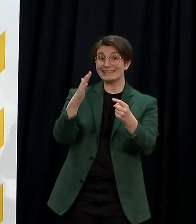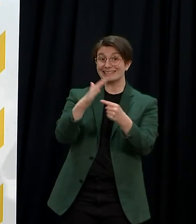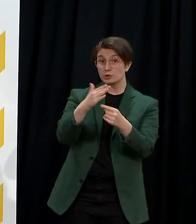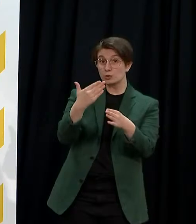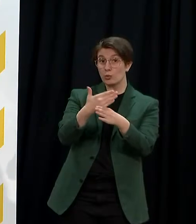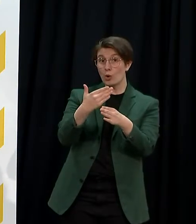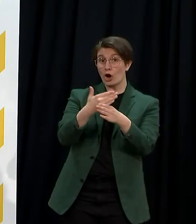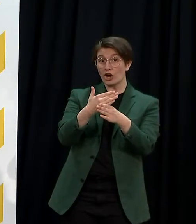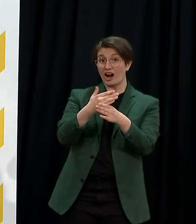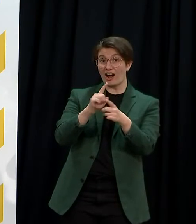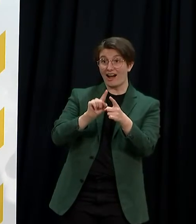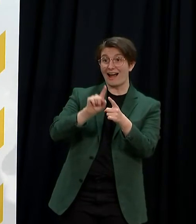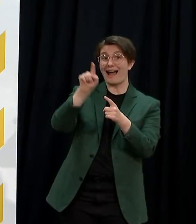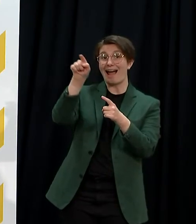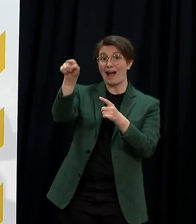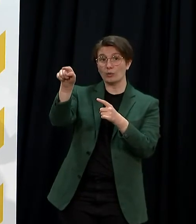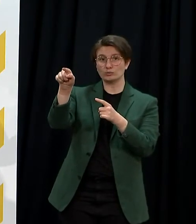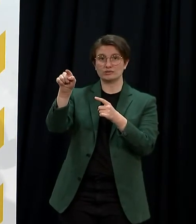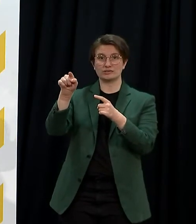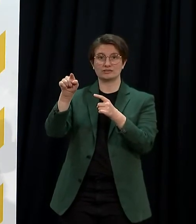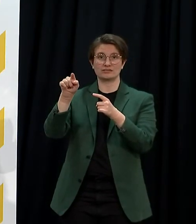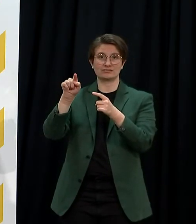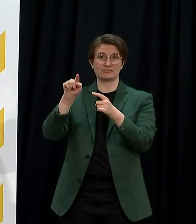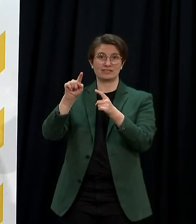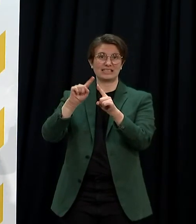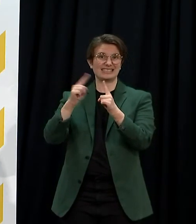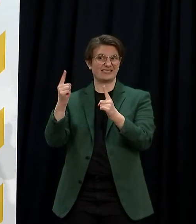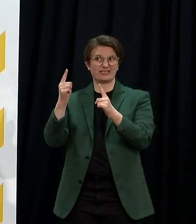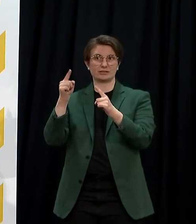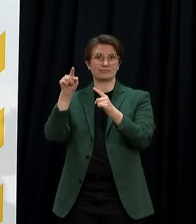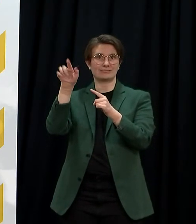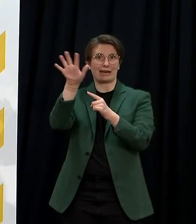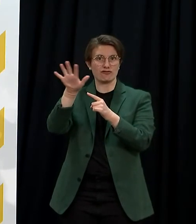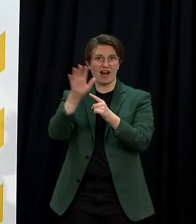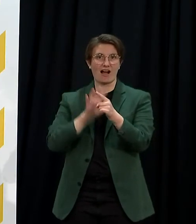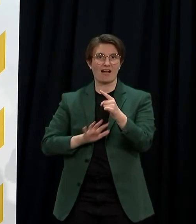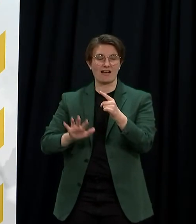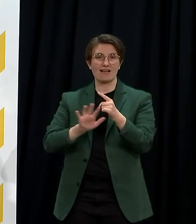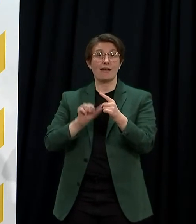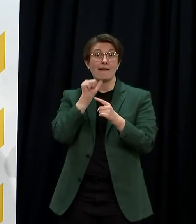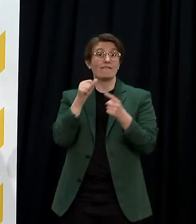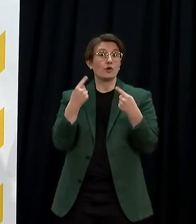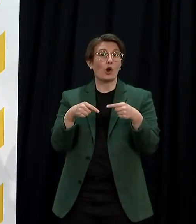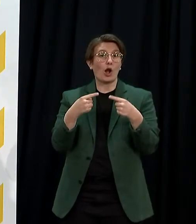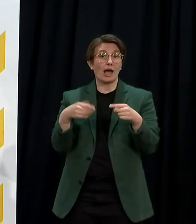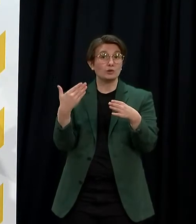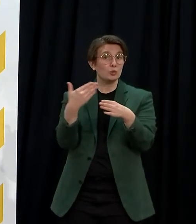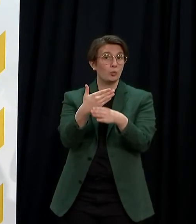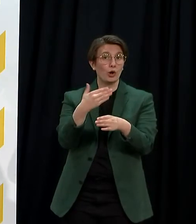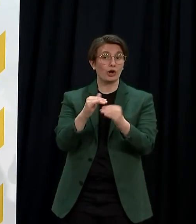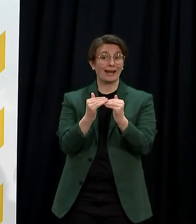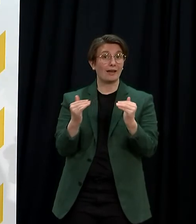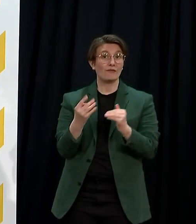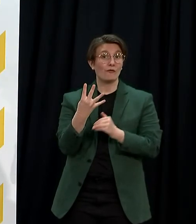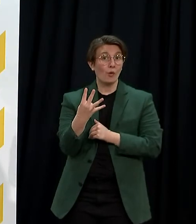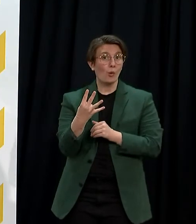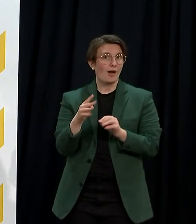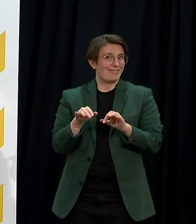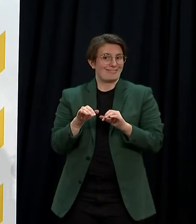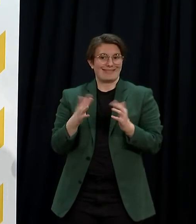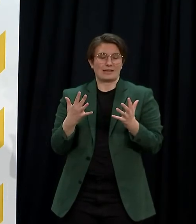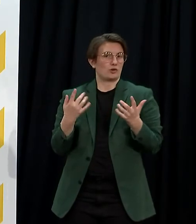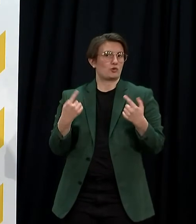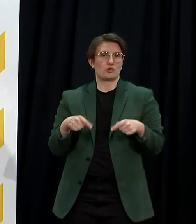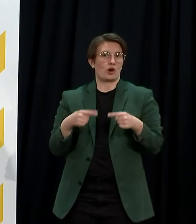worker at a level 4 environment. So if you're not allowed to work in level 4, then you're not allowed to cross that